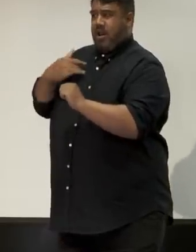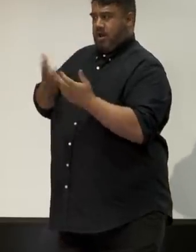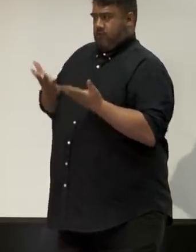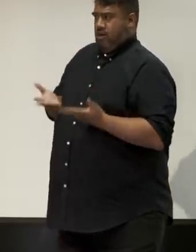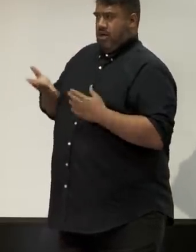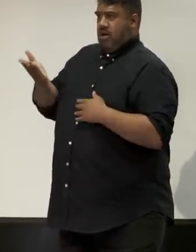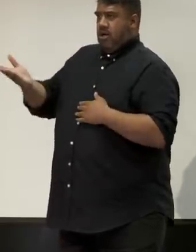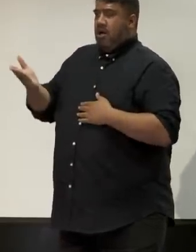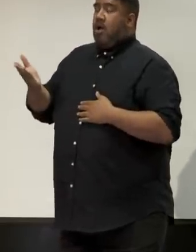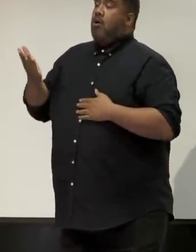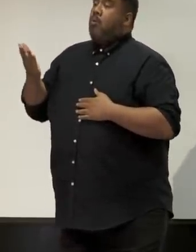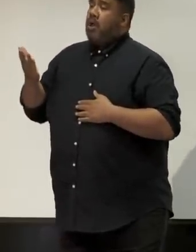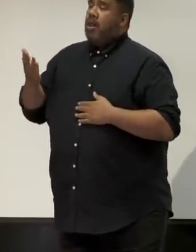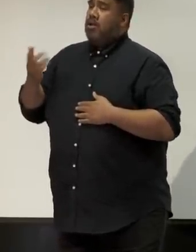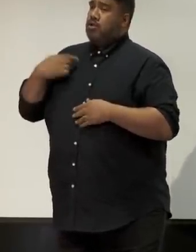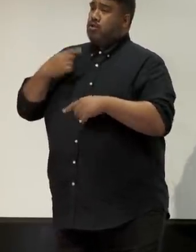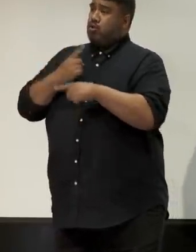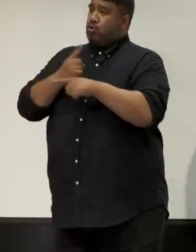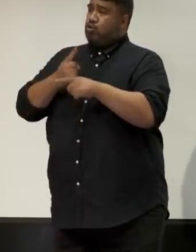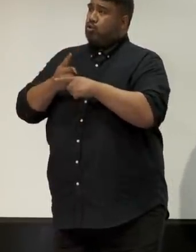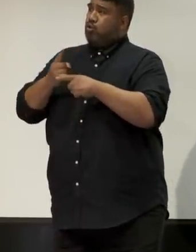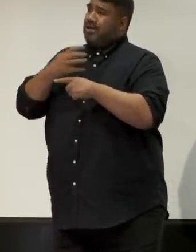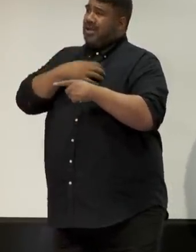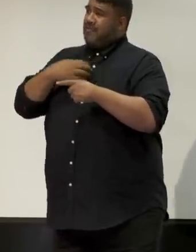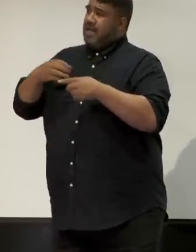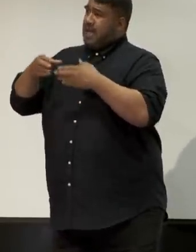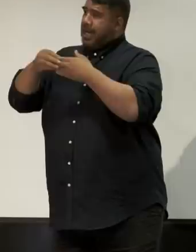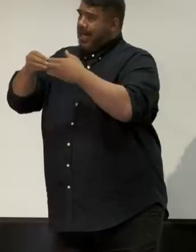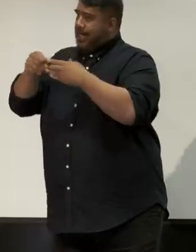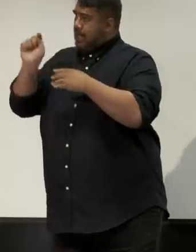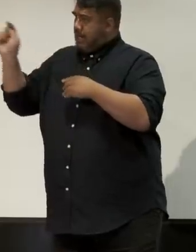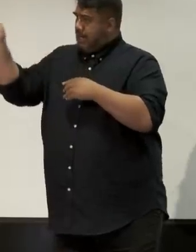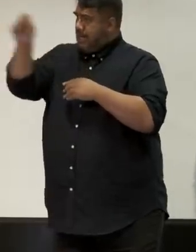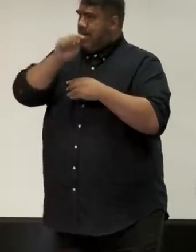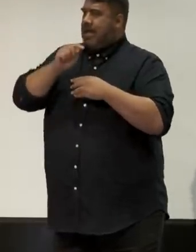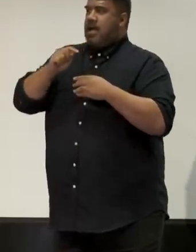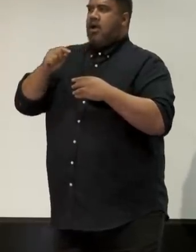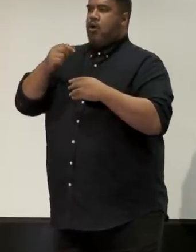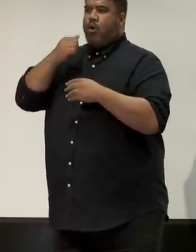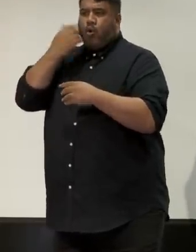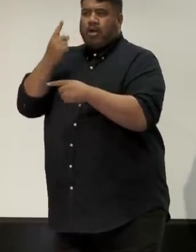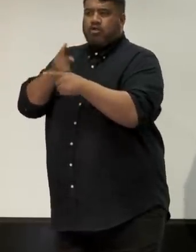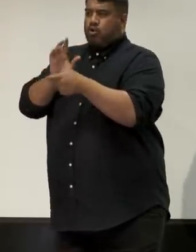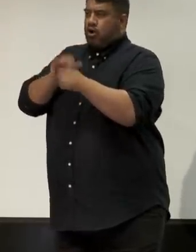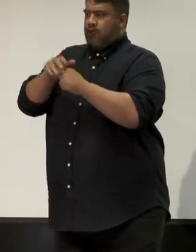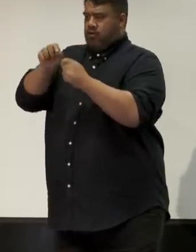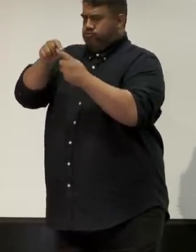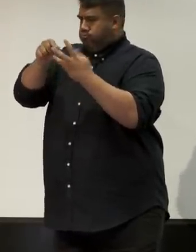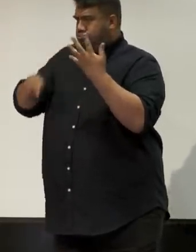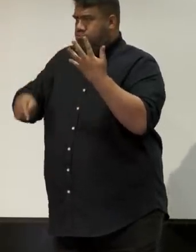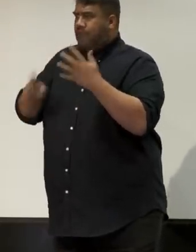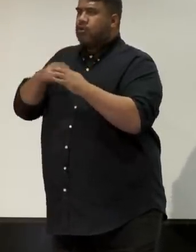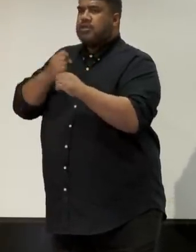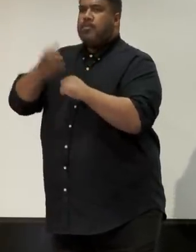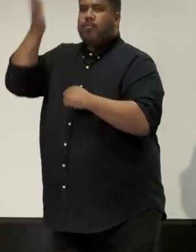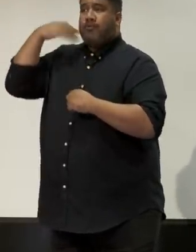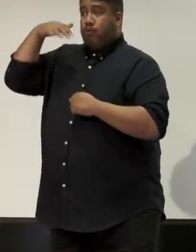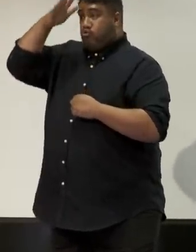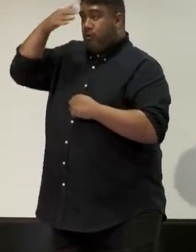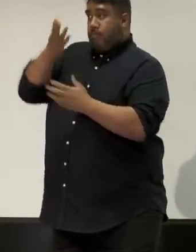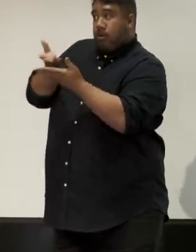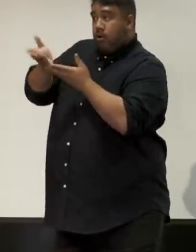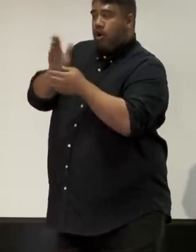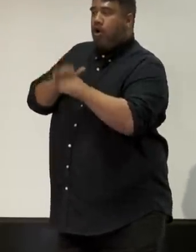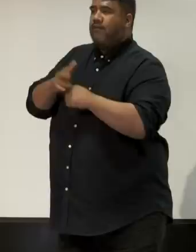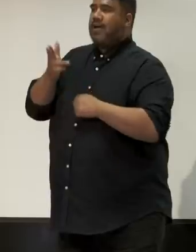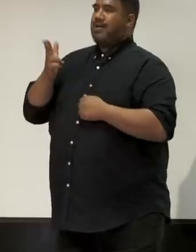conversations I have with leaders because they are often topical, they are often wide-ranging. I've discussed, for instance, with President Trump before the issue of gun